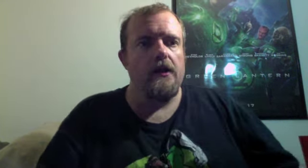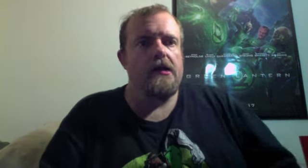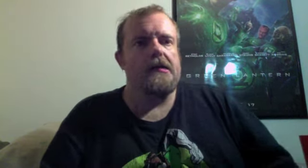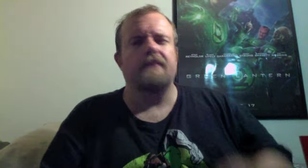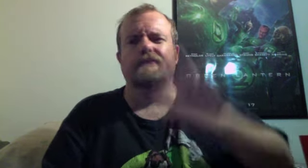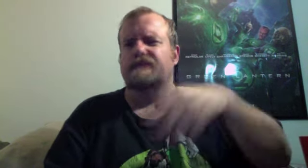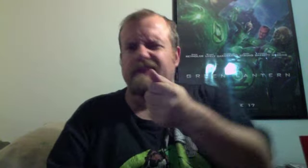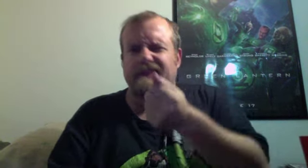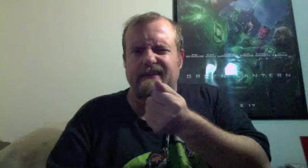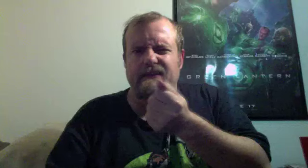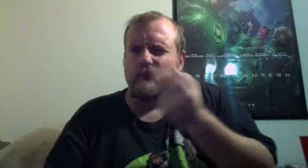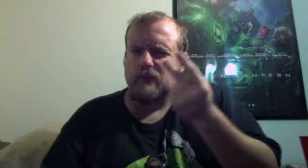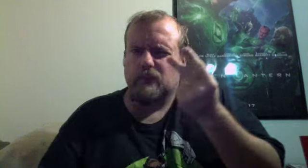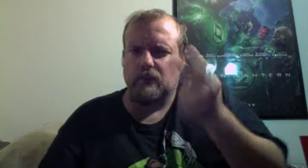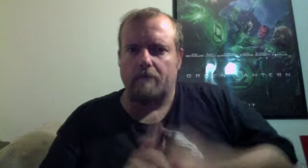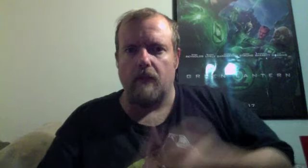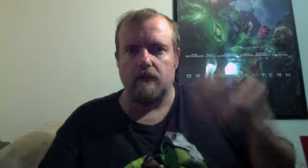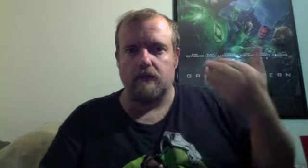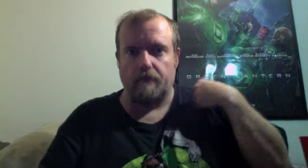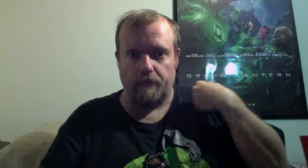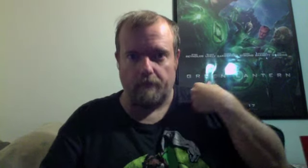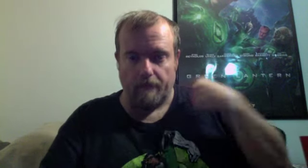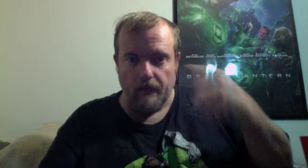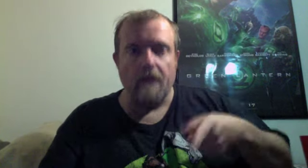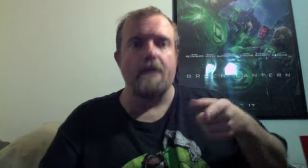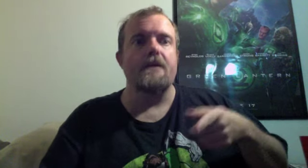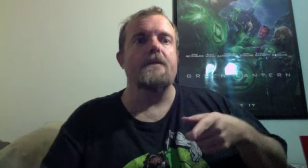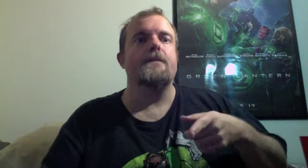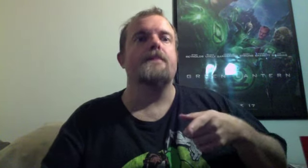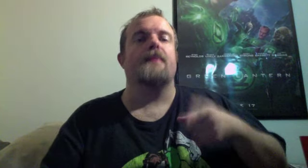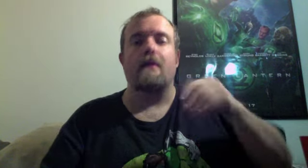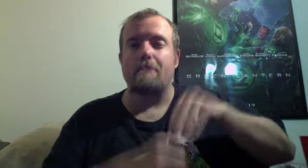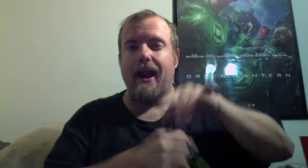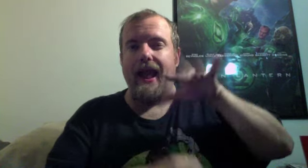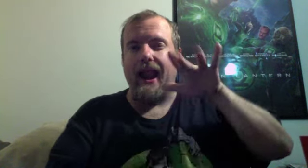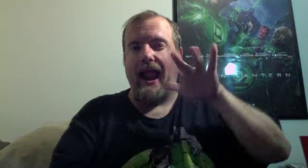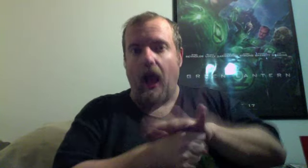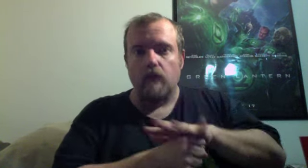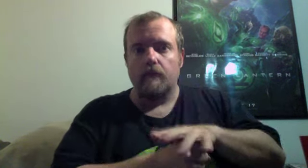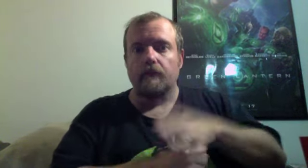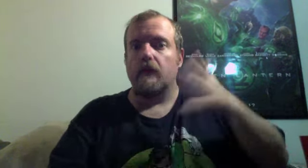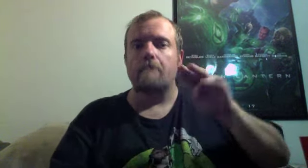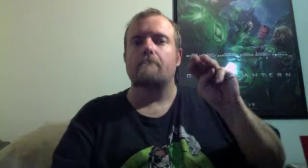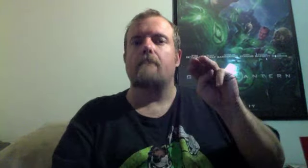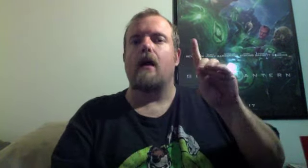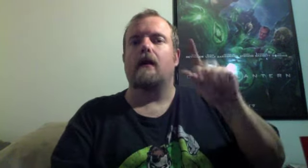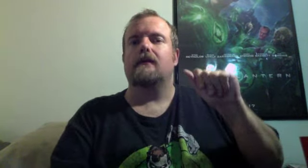The prunes speed towards the pitting operation and flow into 5 lanes. Each one leads to a separate pitting